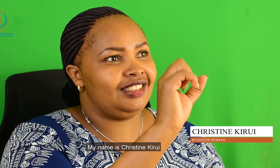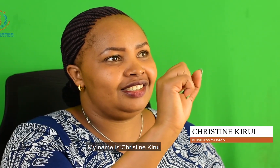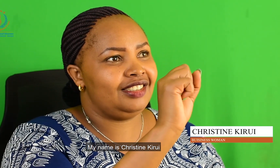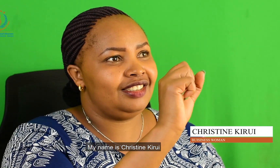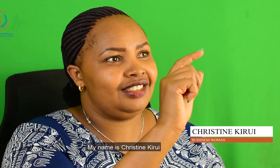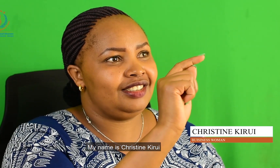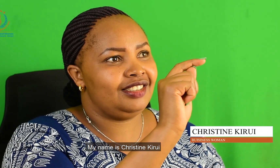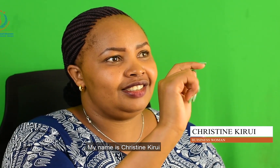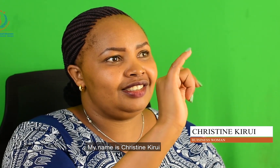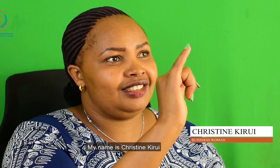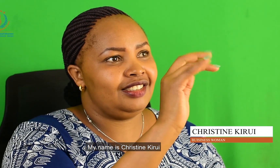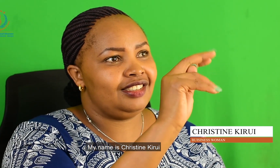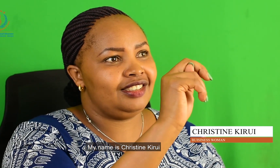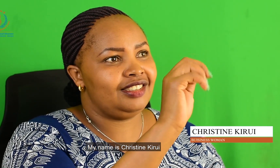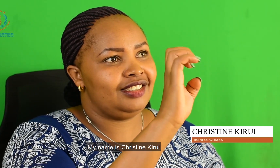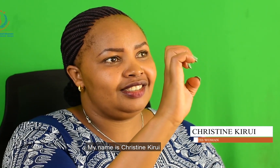is Christine